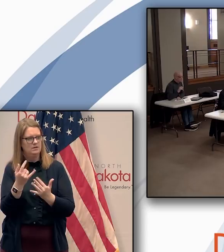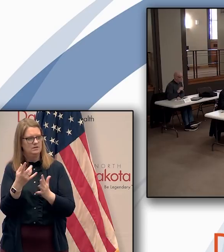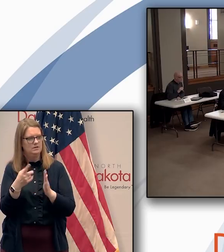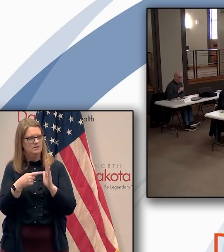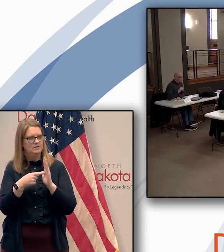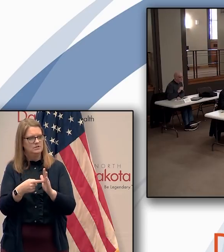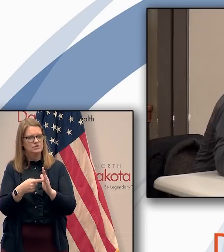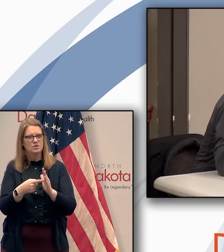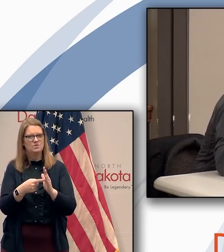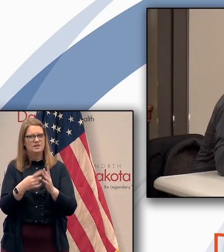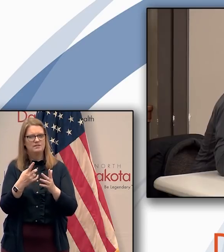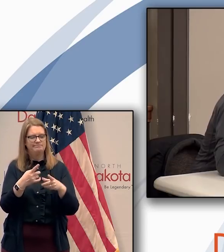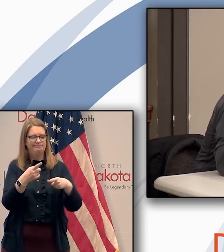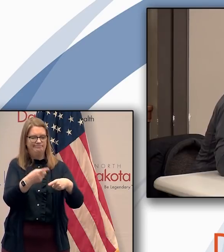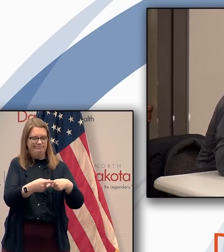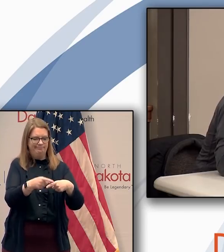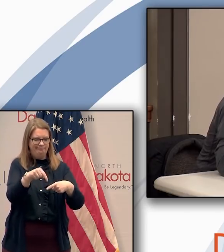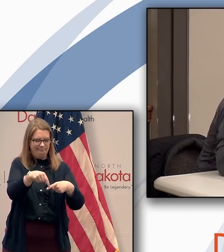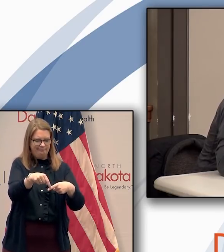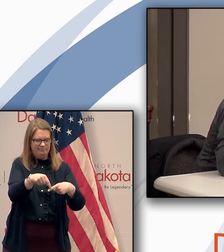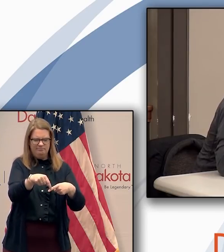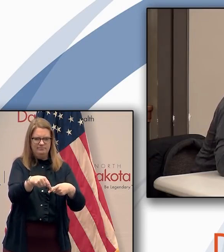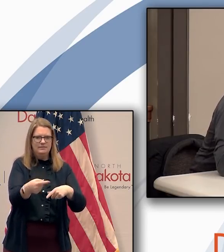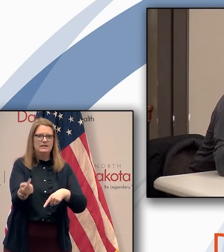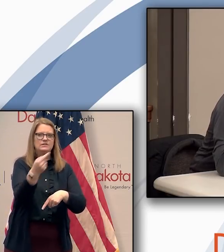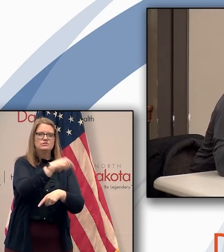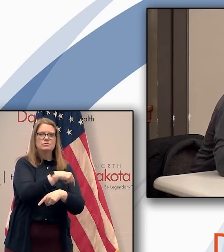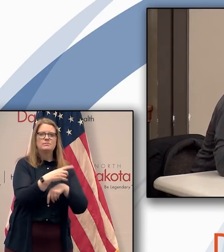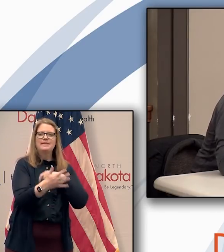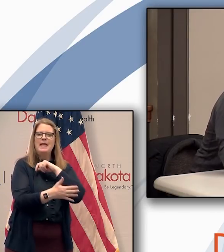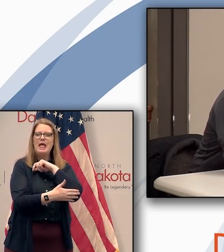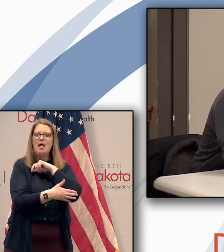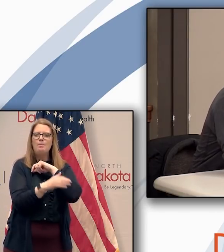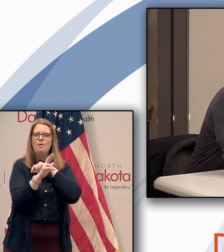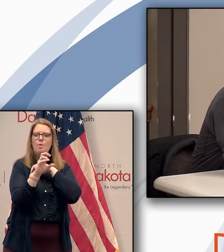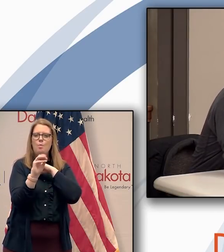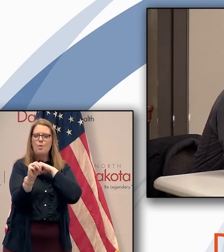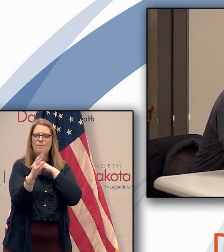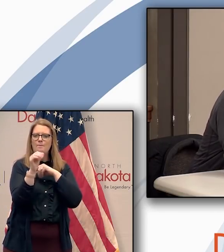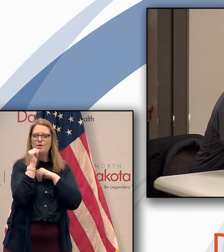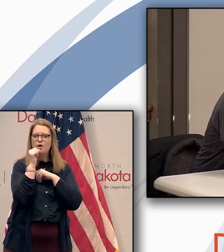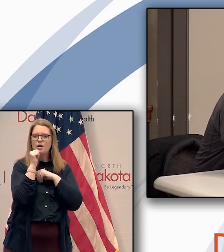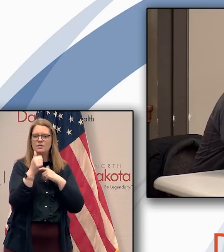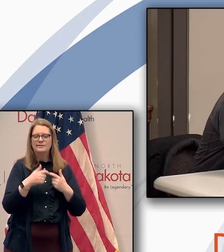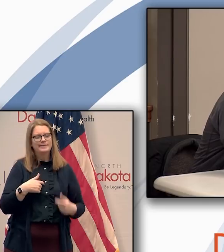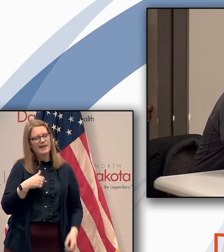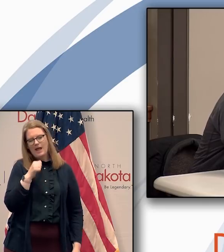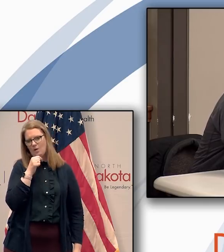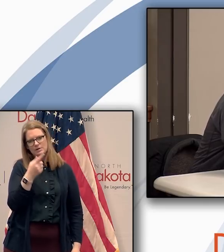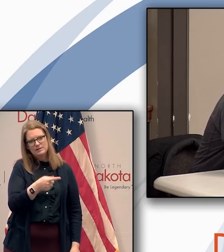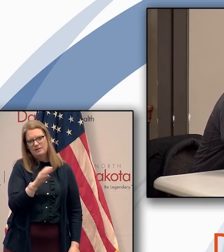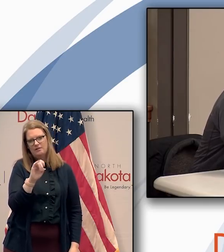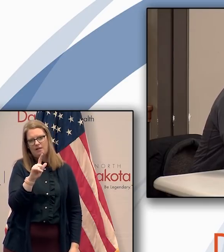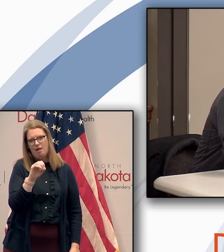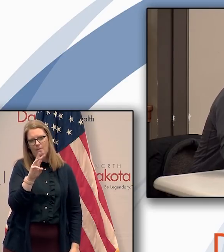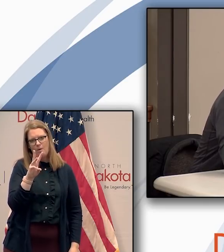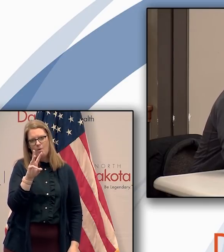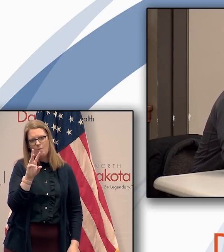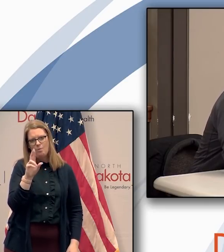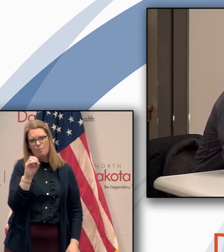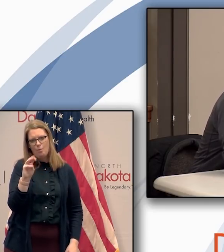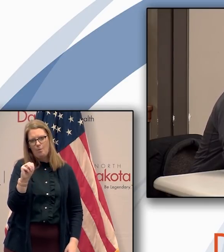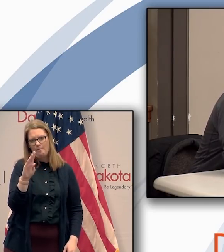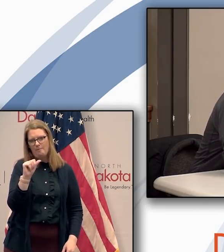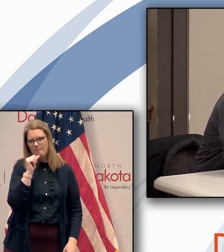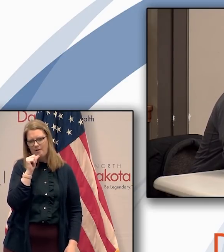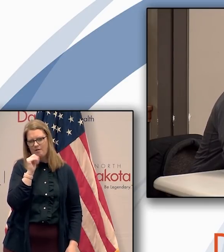that I was someplace else all afternoon. It showed I was at the Elbow Room Bar, and I was not at the Elbow Room Bar. But is it meant to